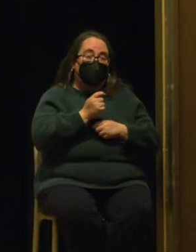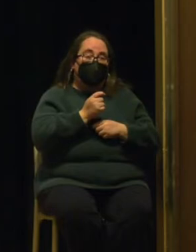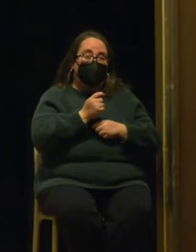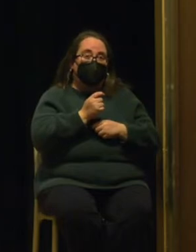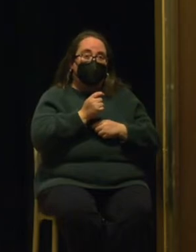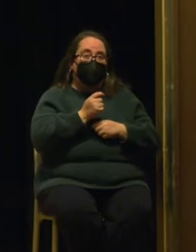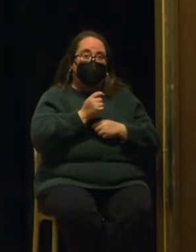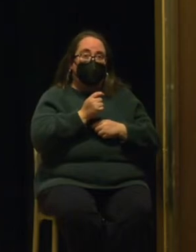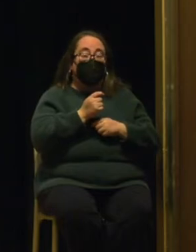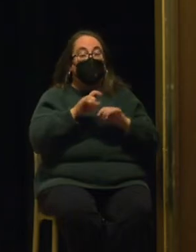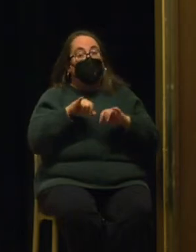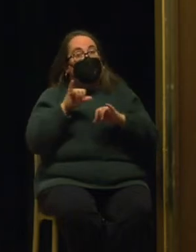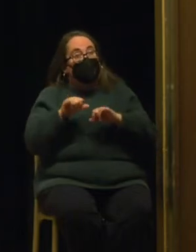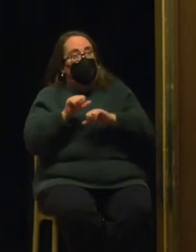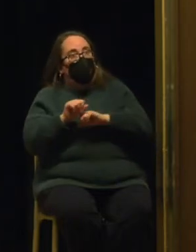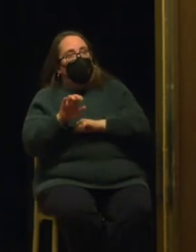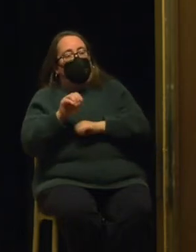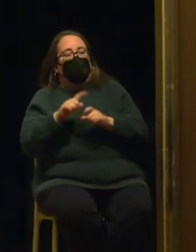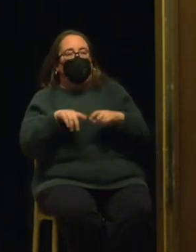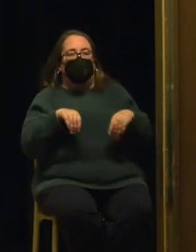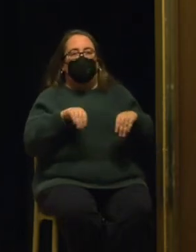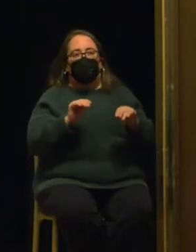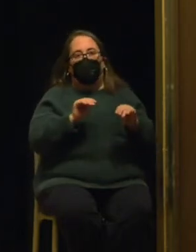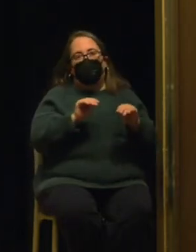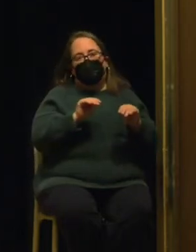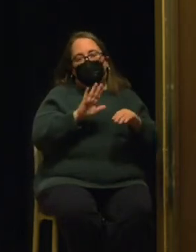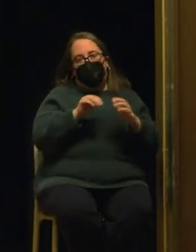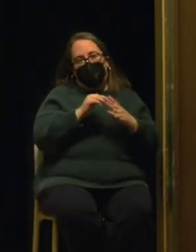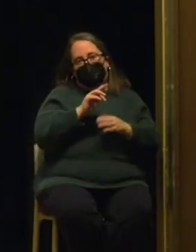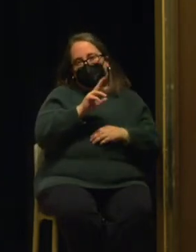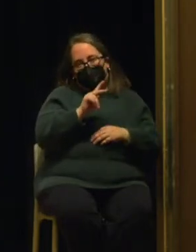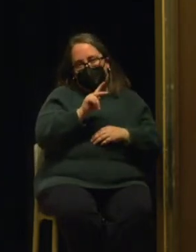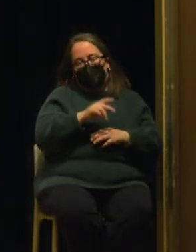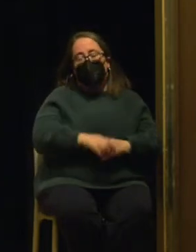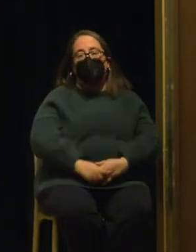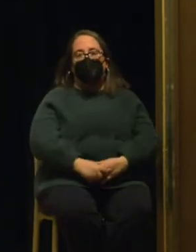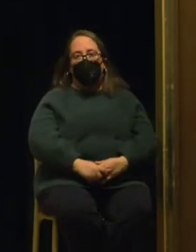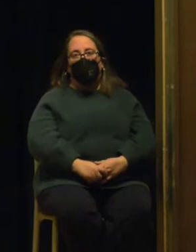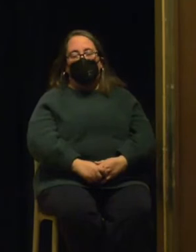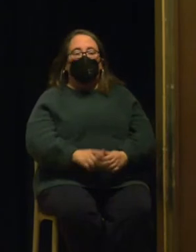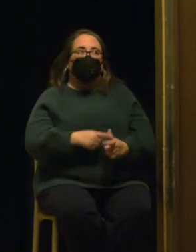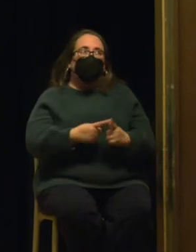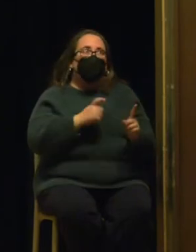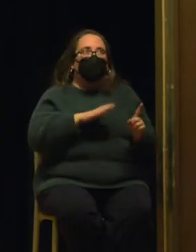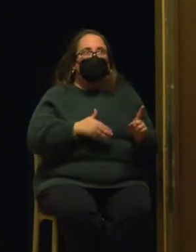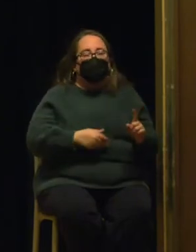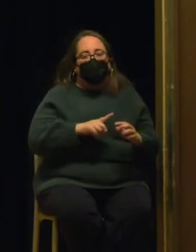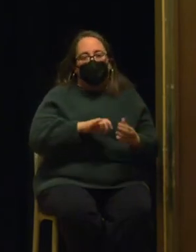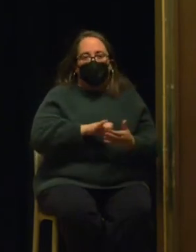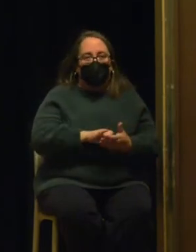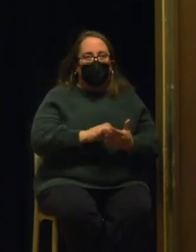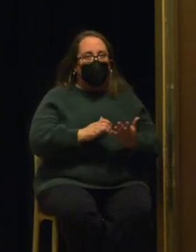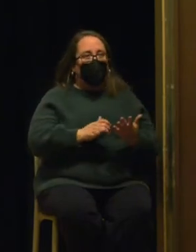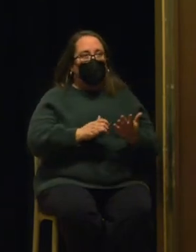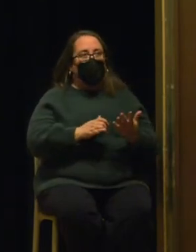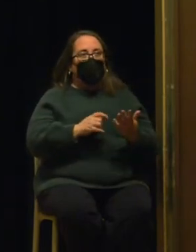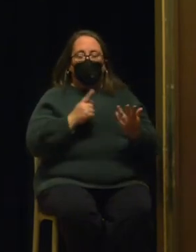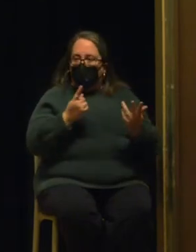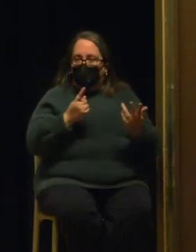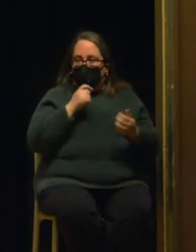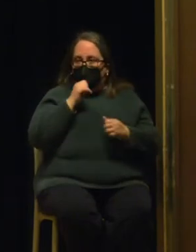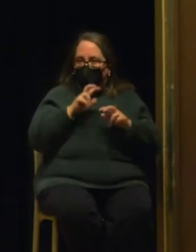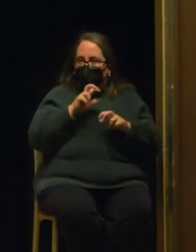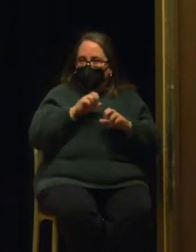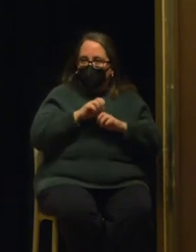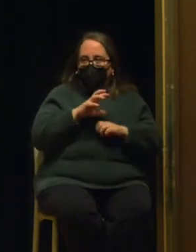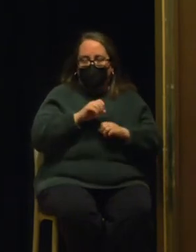at the company, but then they sold all their stock. And then he was upset about that. He's like, well, you all aren't invested in company. And